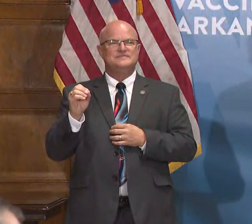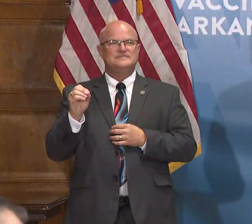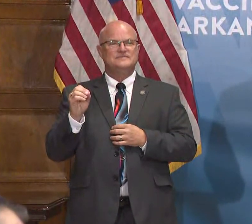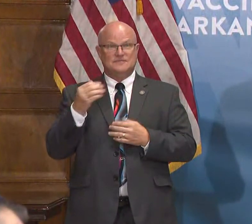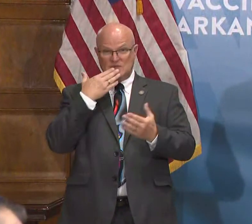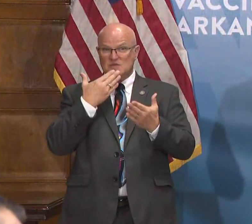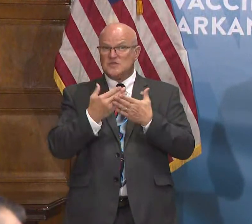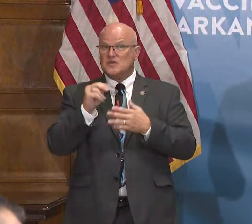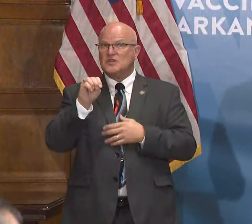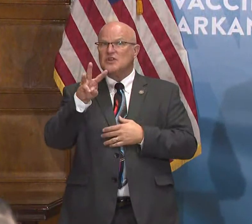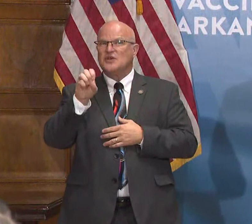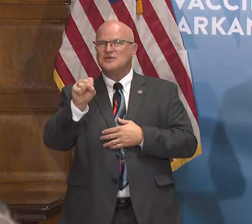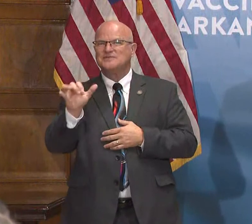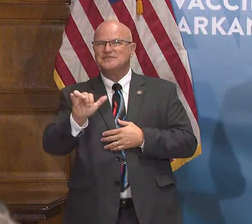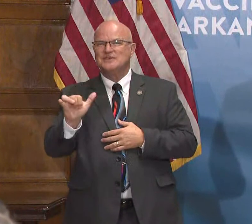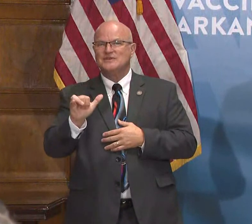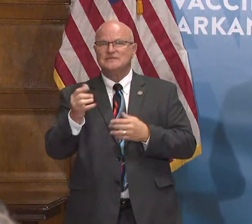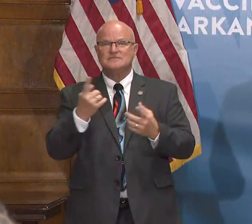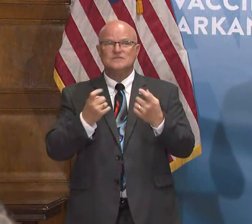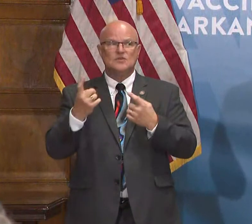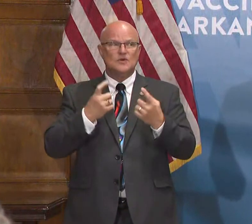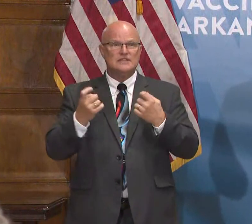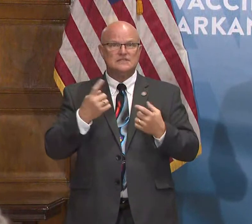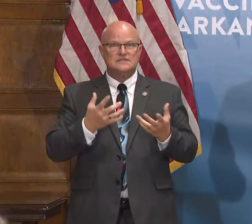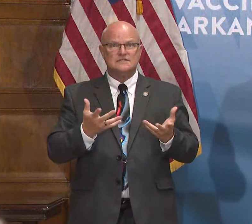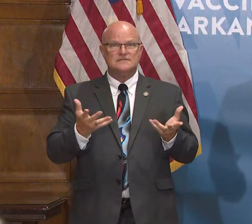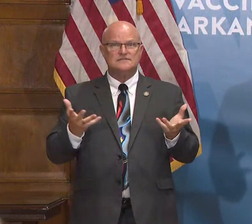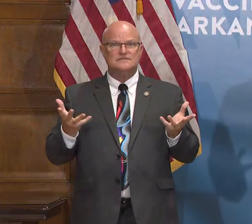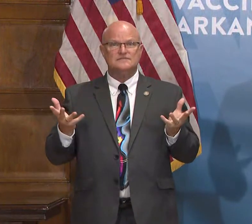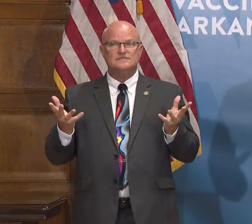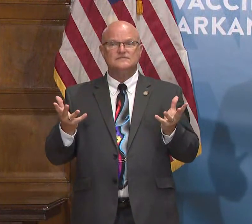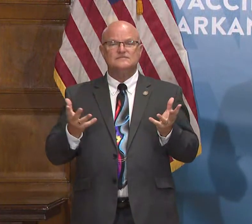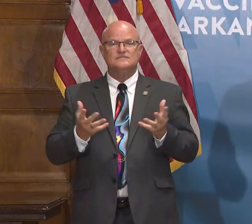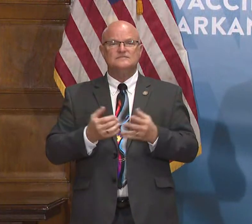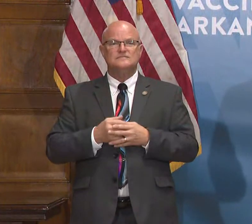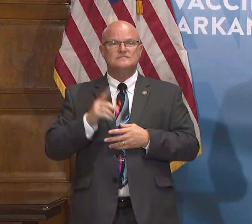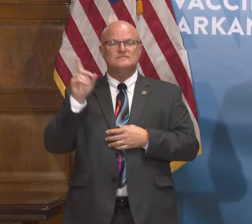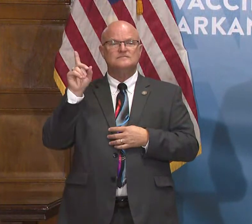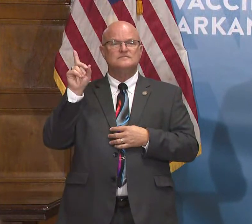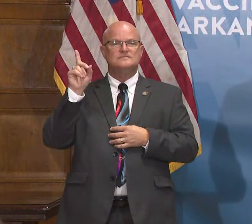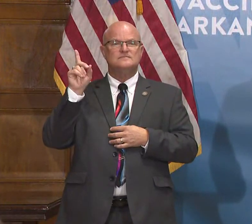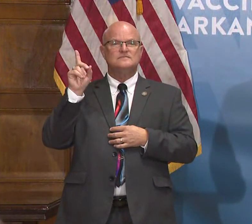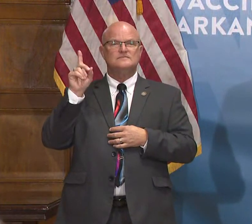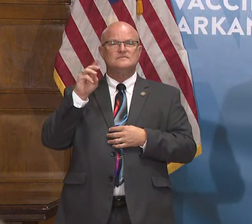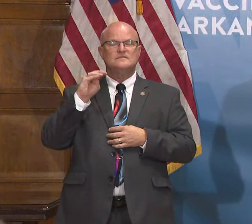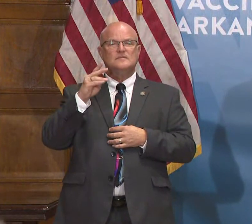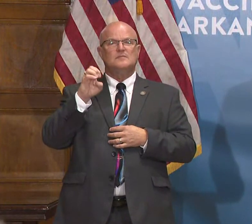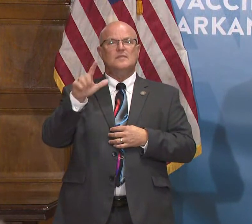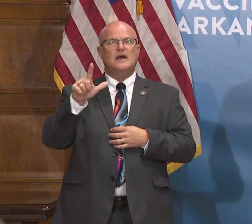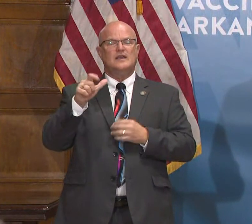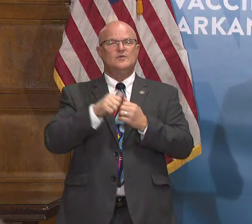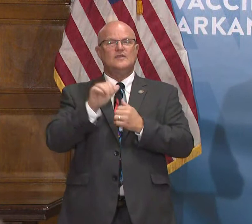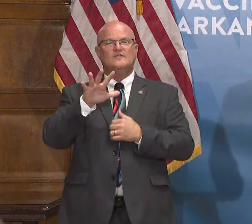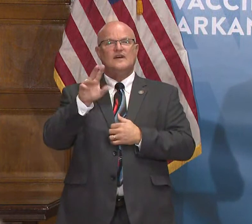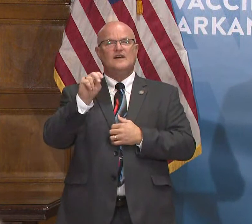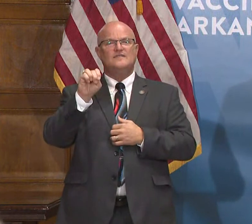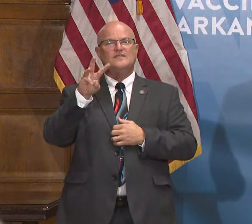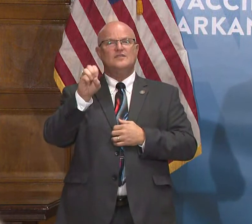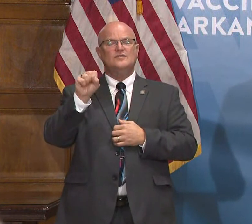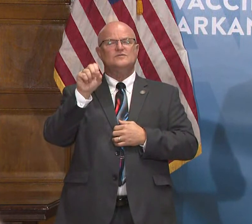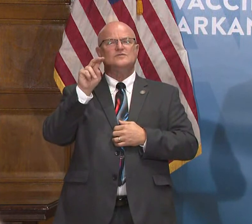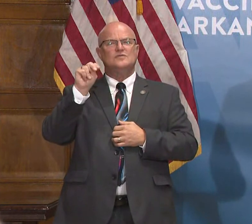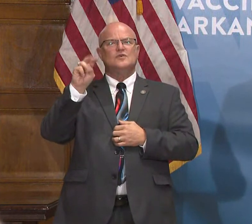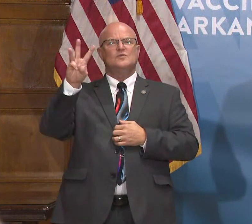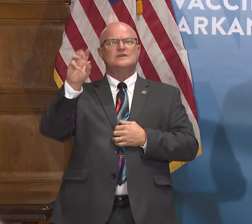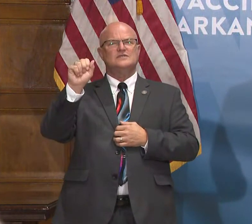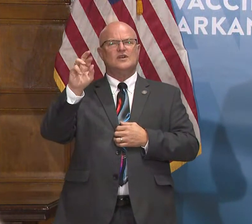that's good news for us as well. Any other questions? Hey, Governor, this is Michael Wilson with 5 News of Northwest Arkansas.